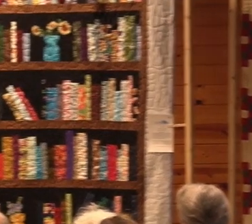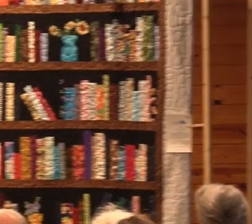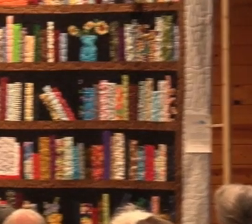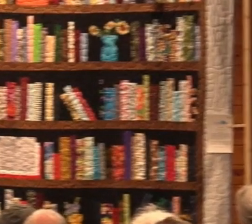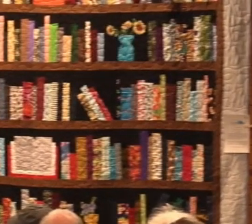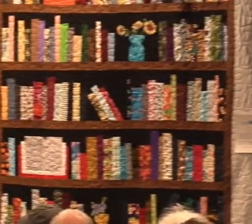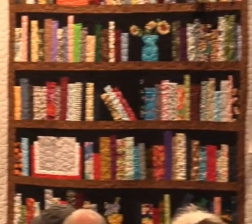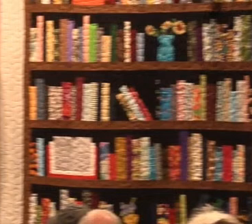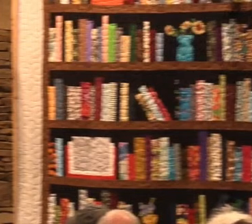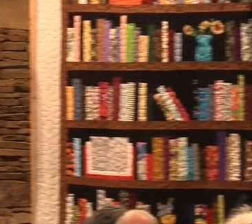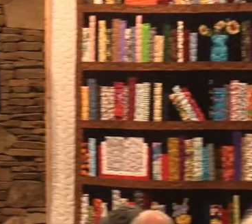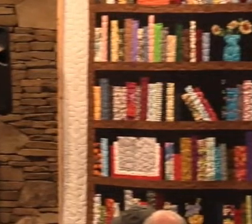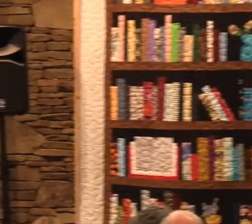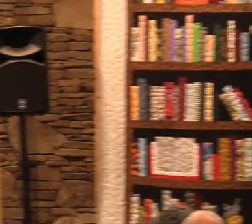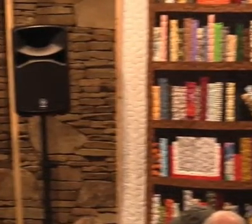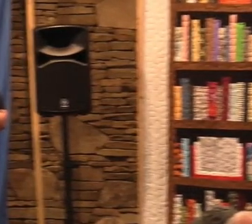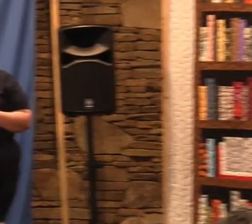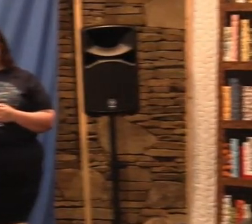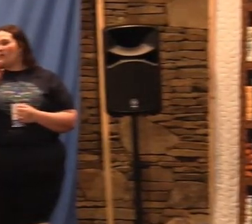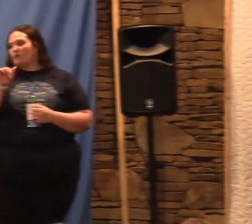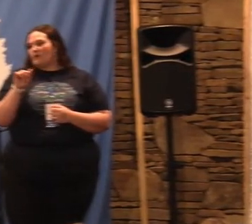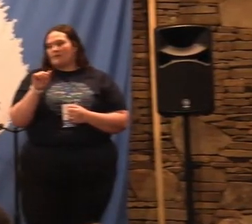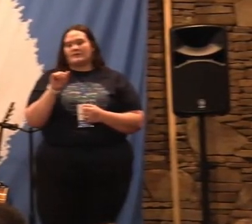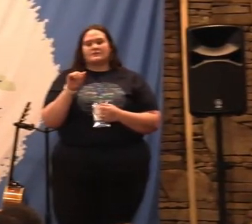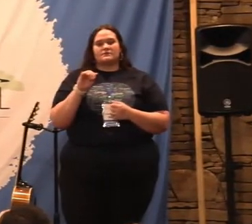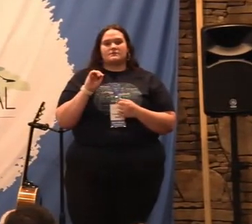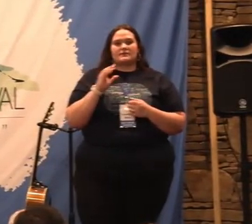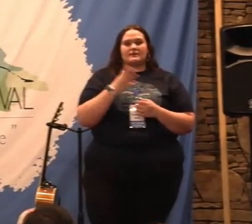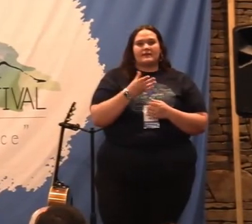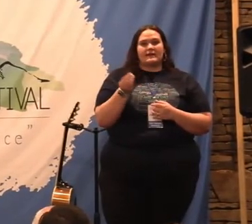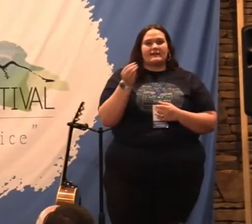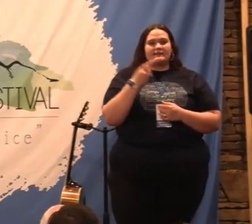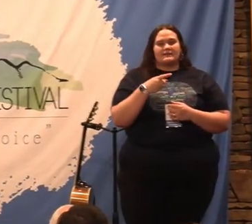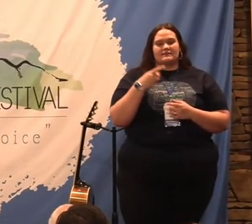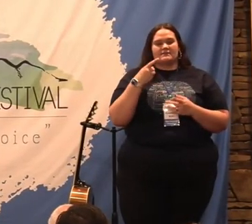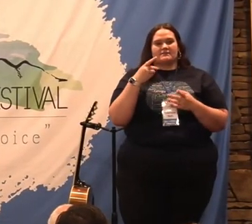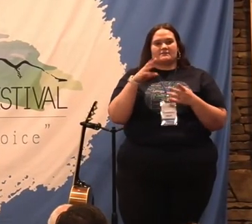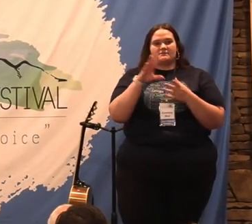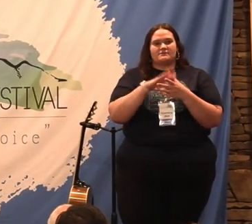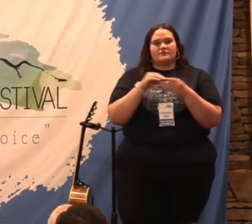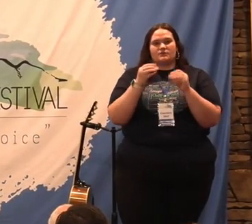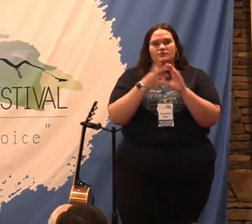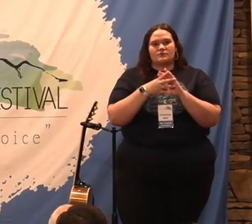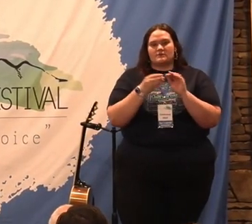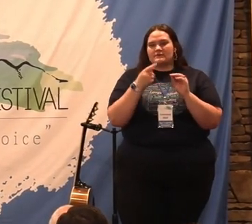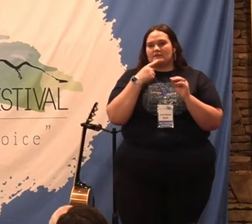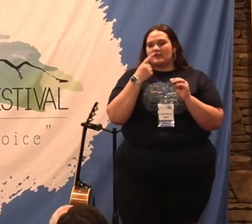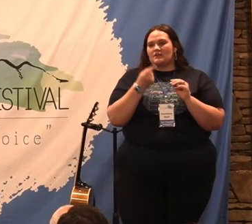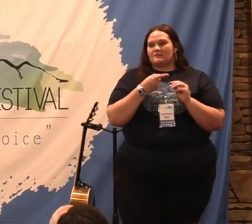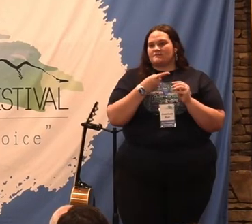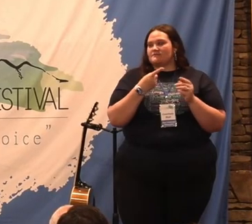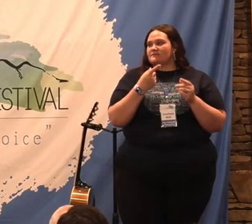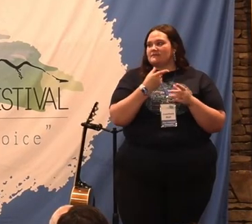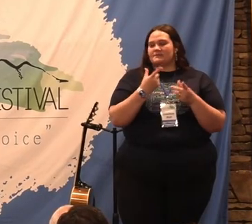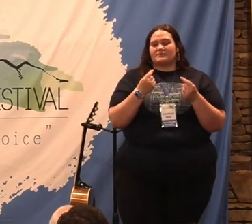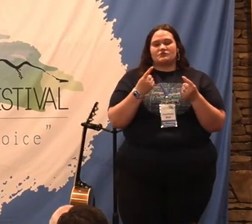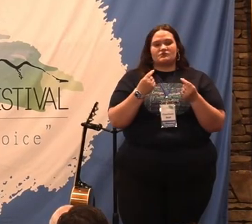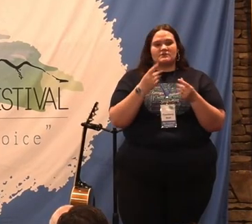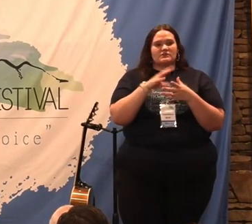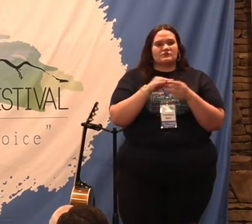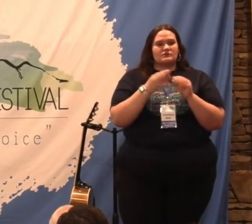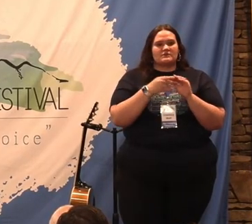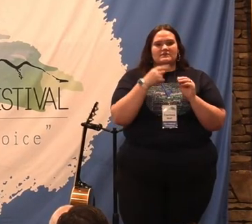Roberts Foundation and the Lawrence family. He's an internationally acclaimed storyteller and has been doing so. He's been thrilling